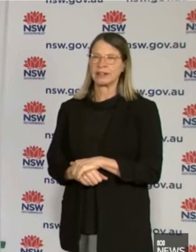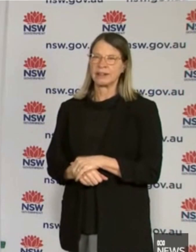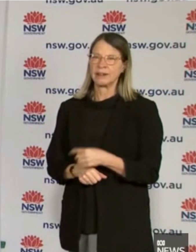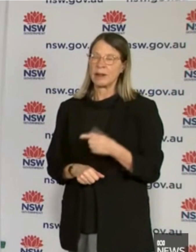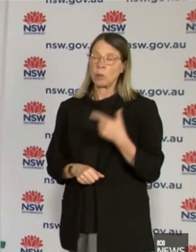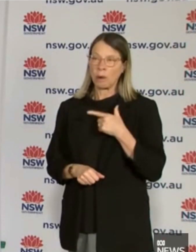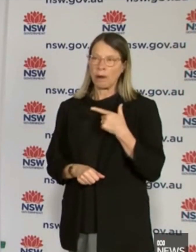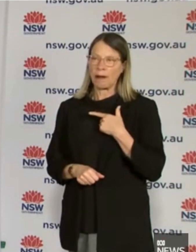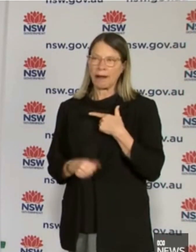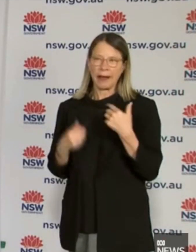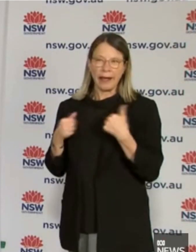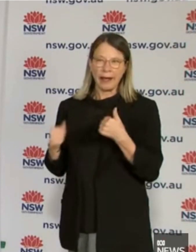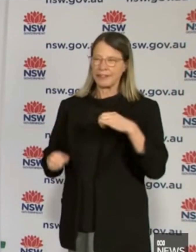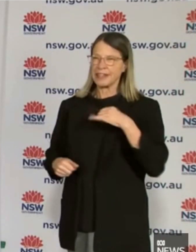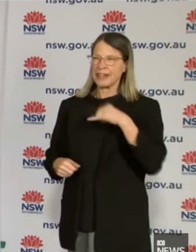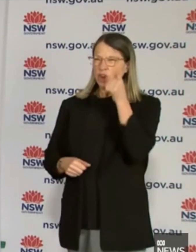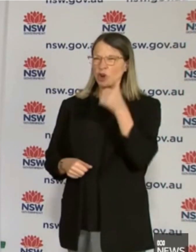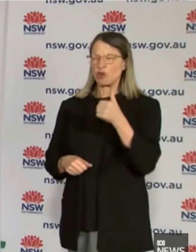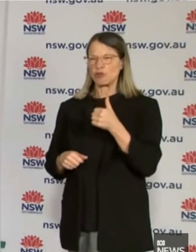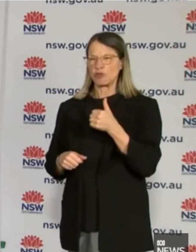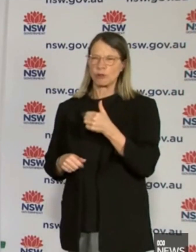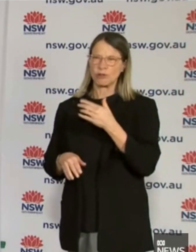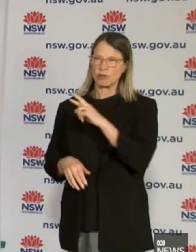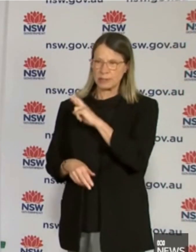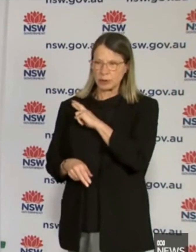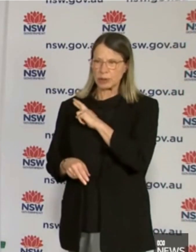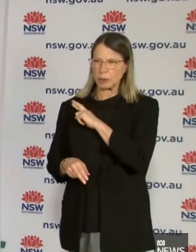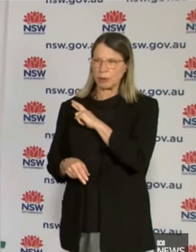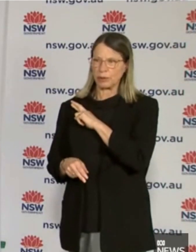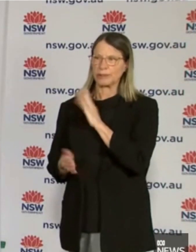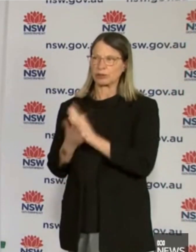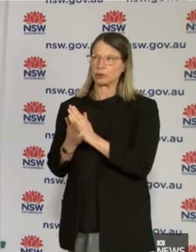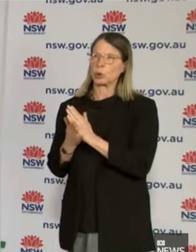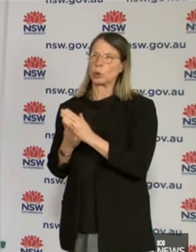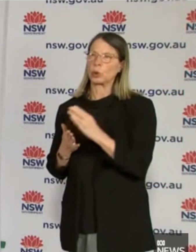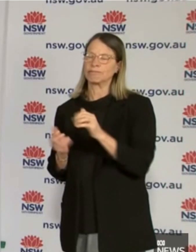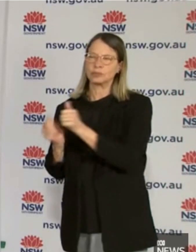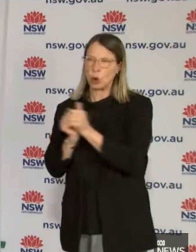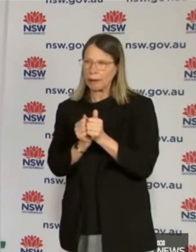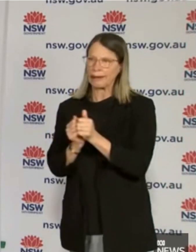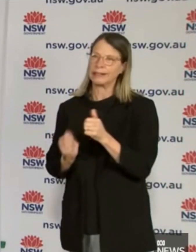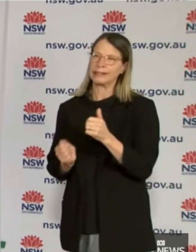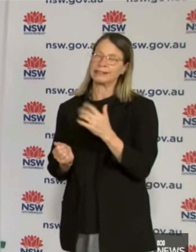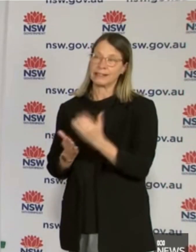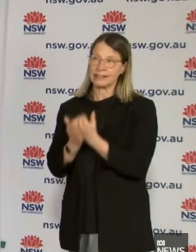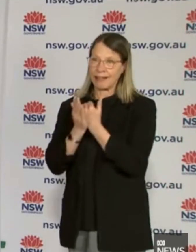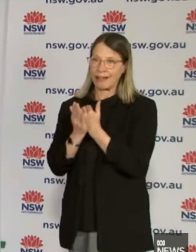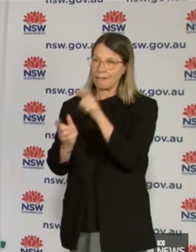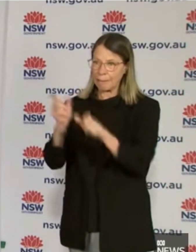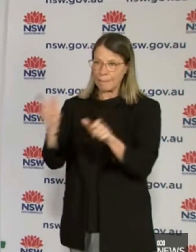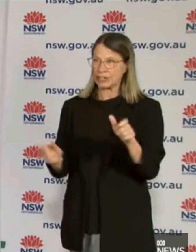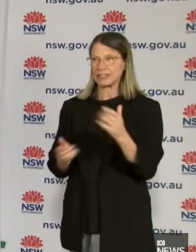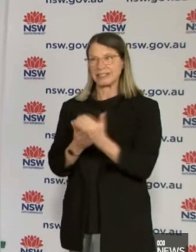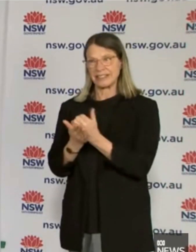to their colleagues, they know they have a responsibility to their patients, and therefore being vaccinated is an